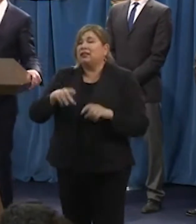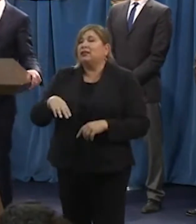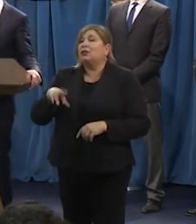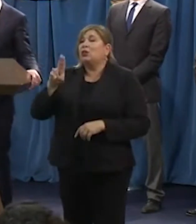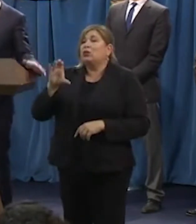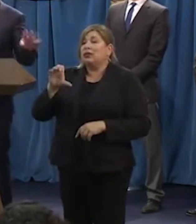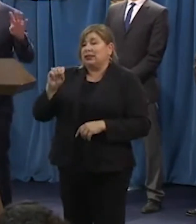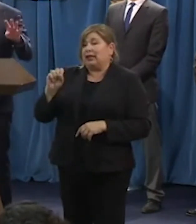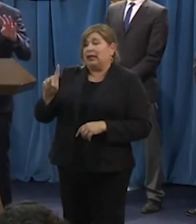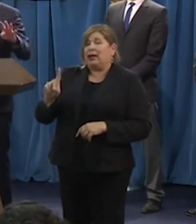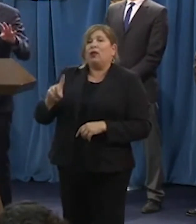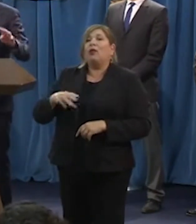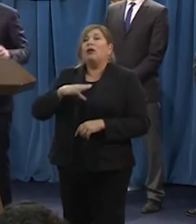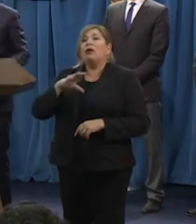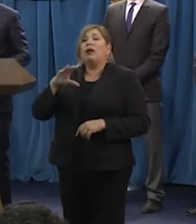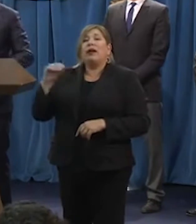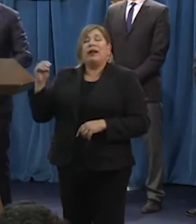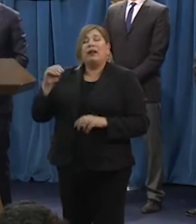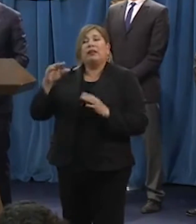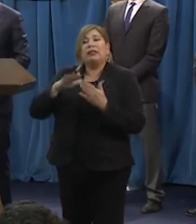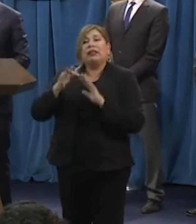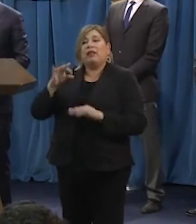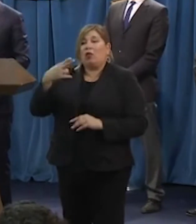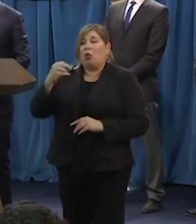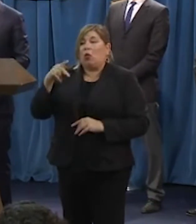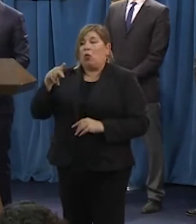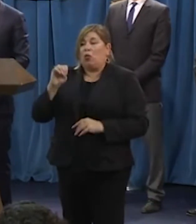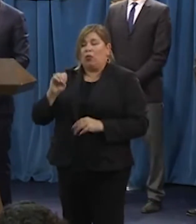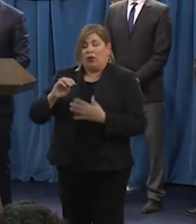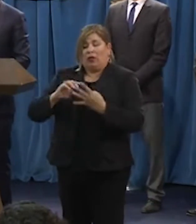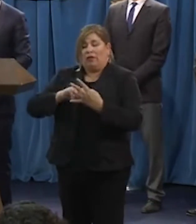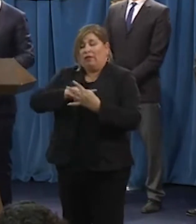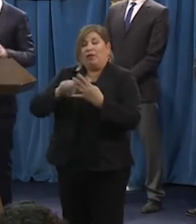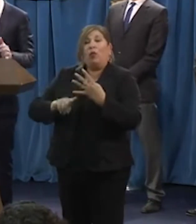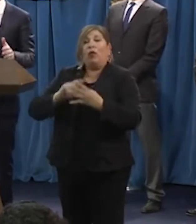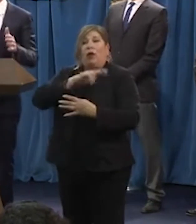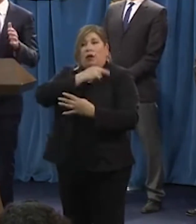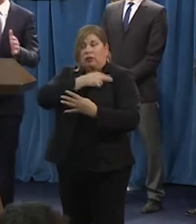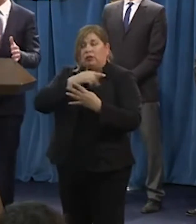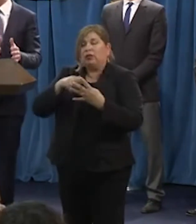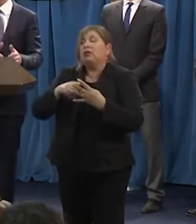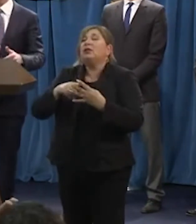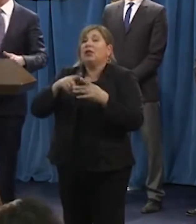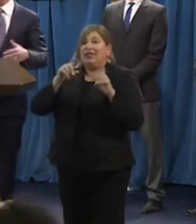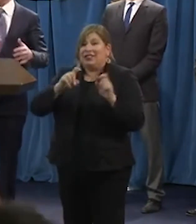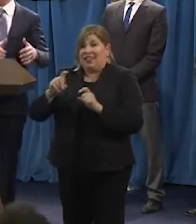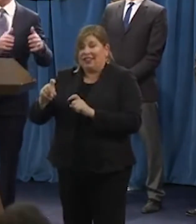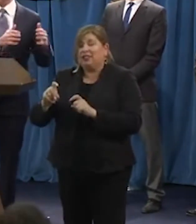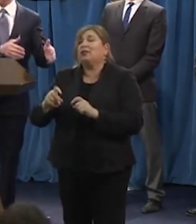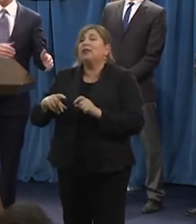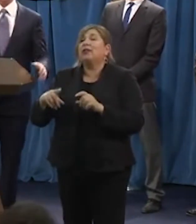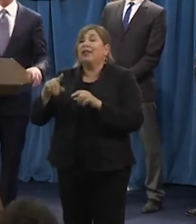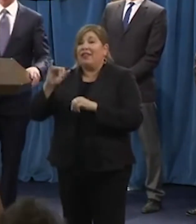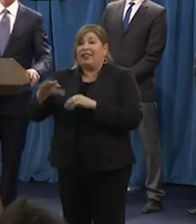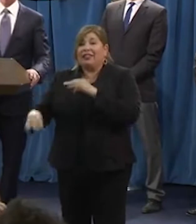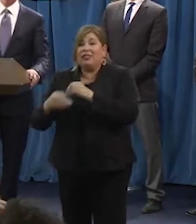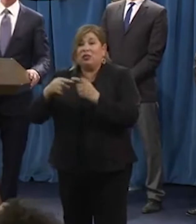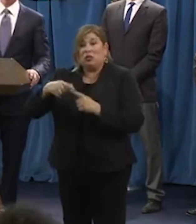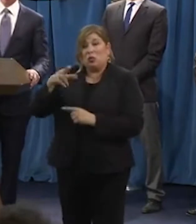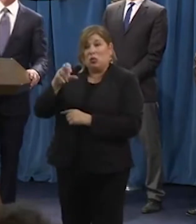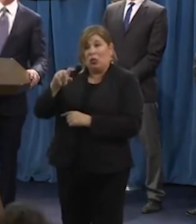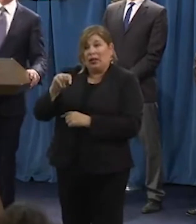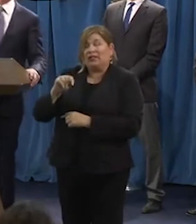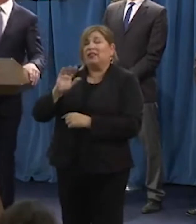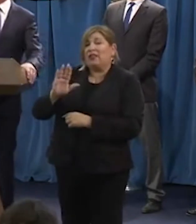Hope. Those four hospitals are also providing tests in addition to Quest, in addition to the 18